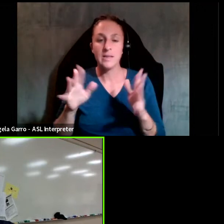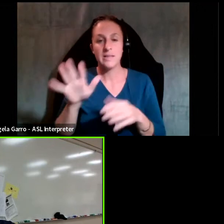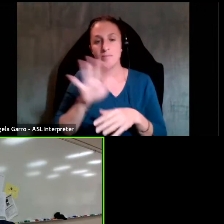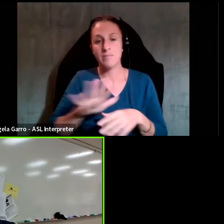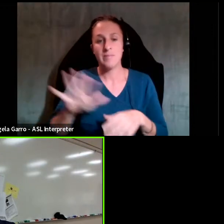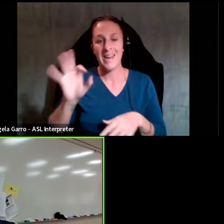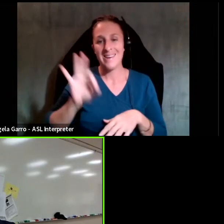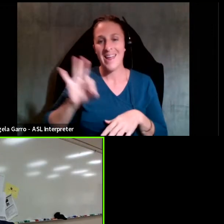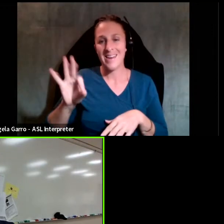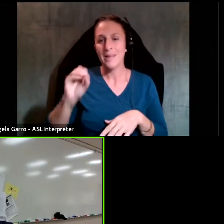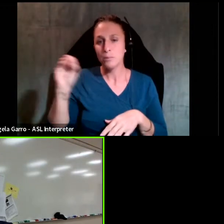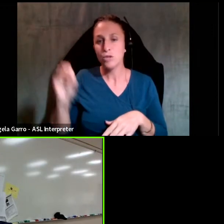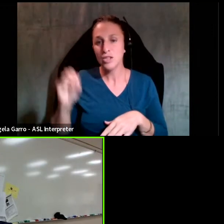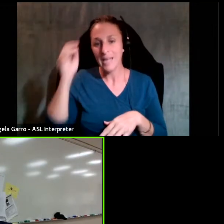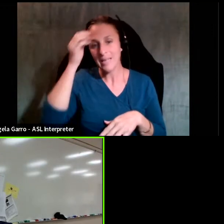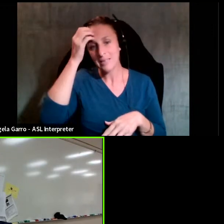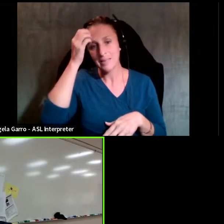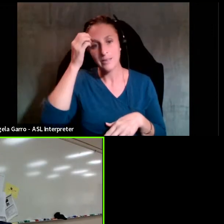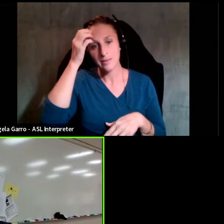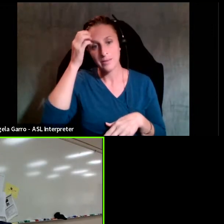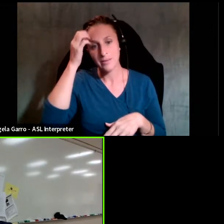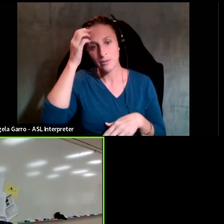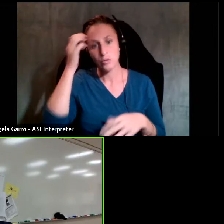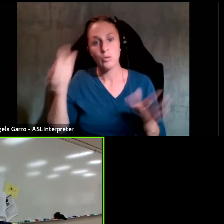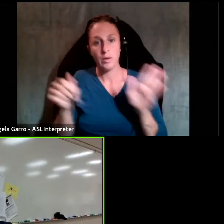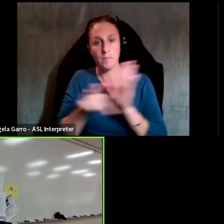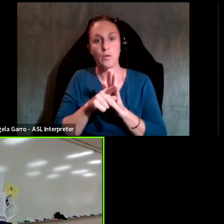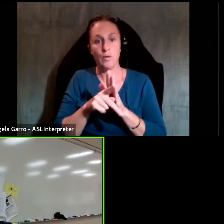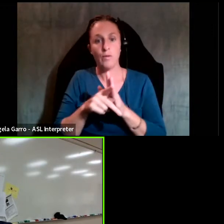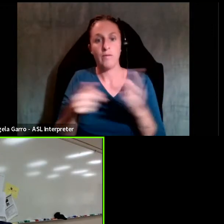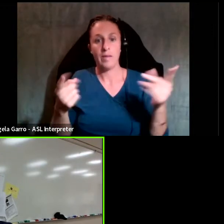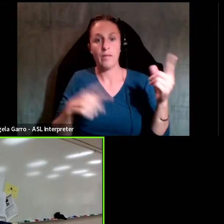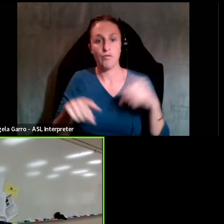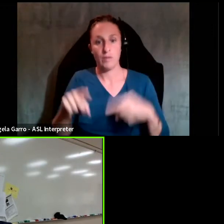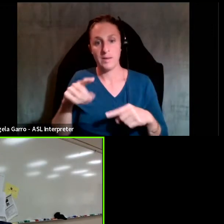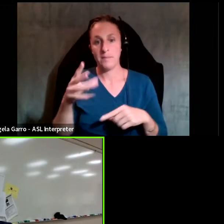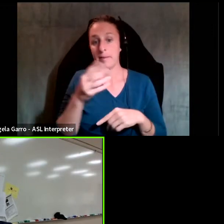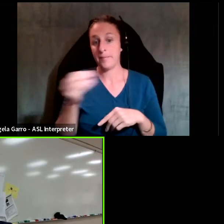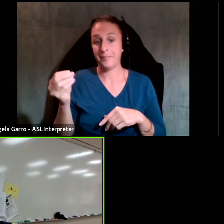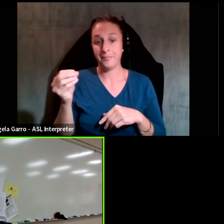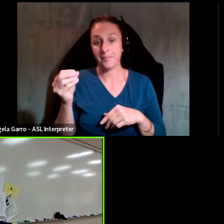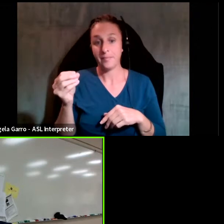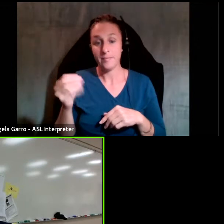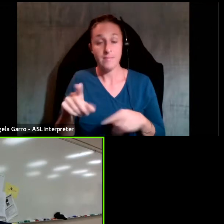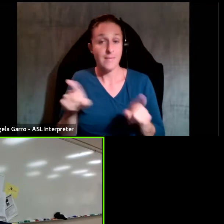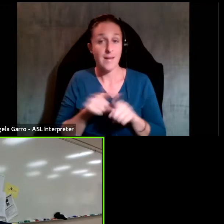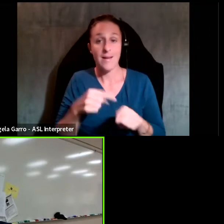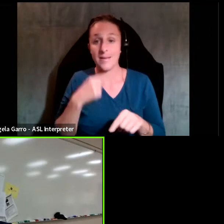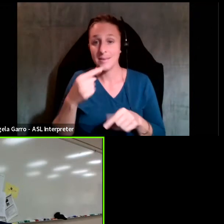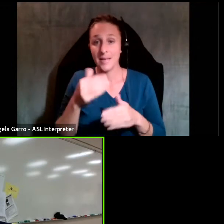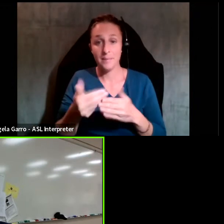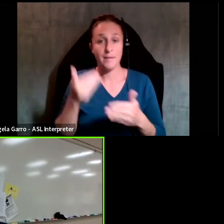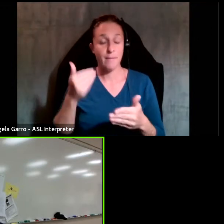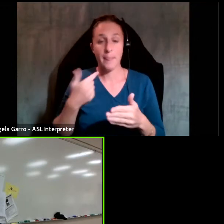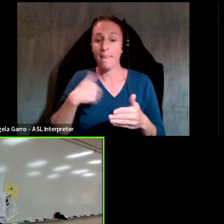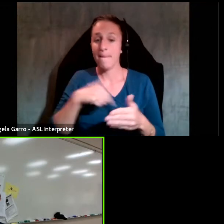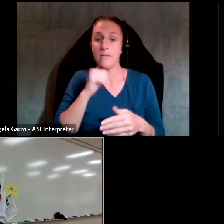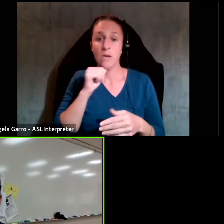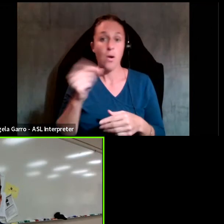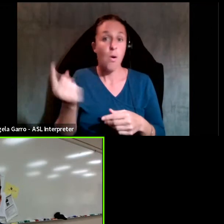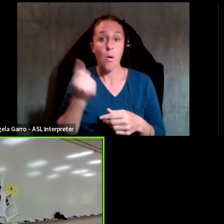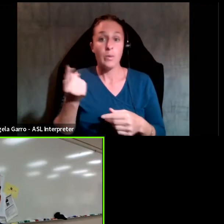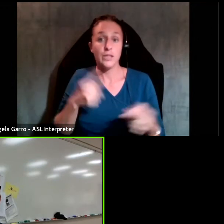of 99% to approve the agreement. And as I've said before, we don't always